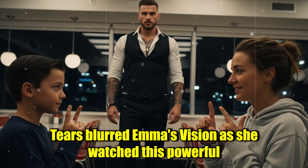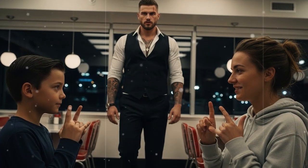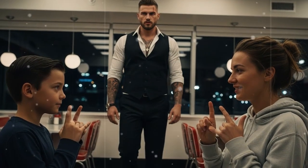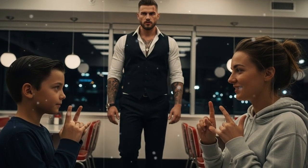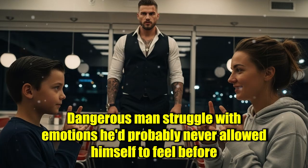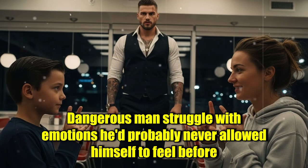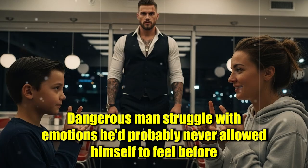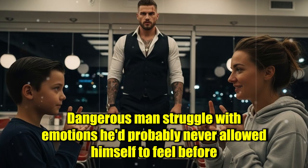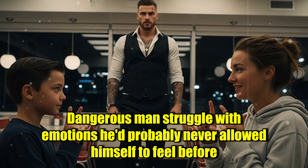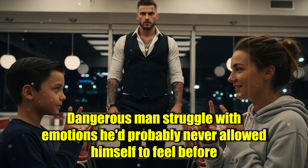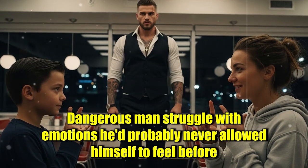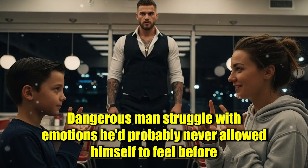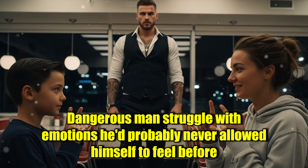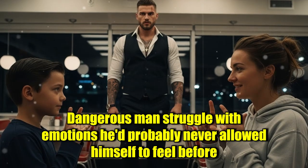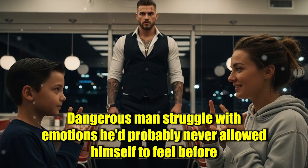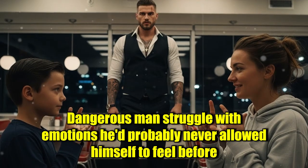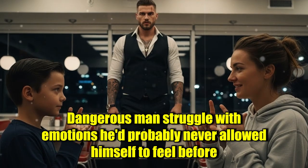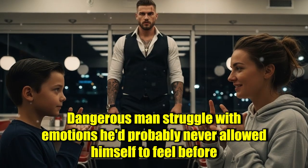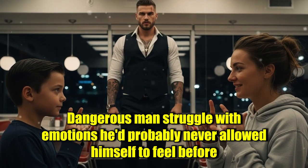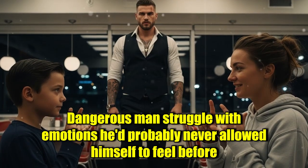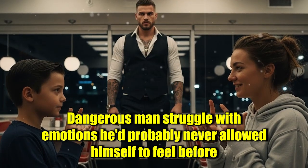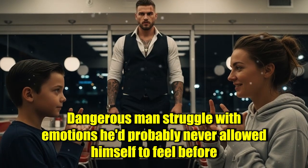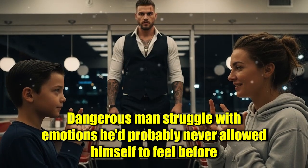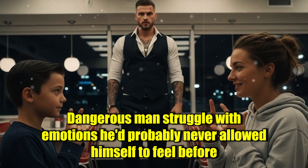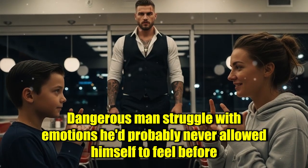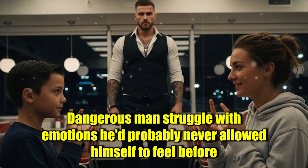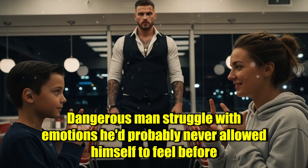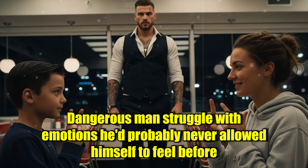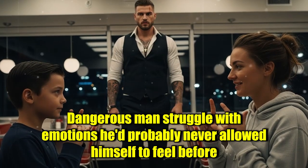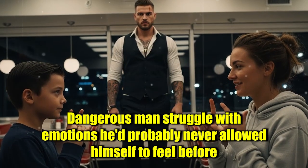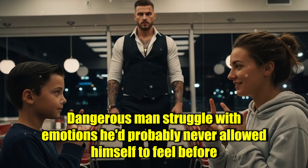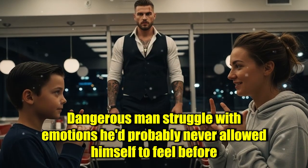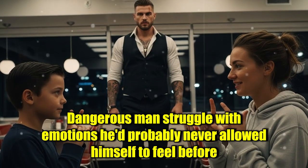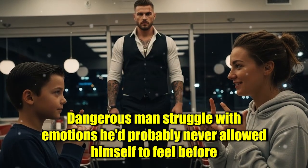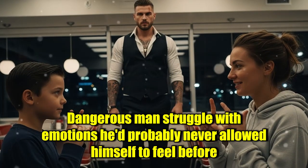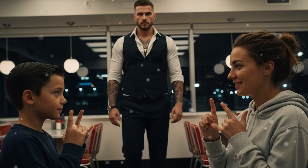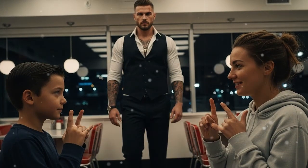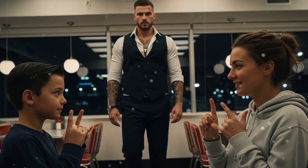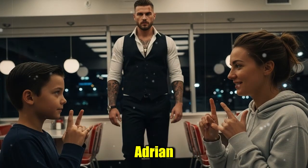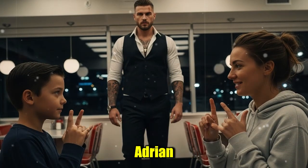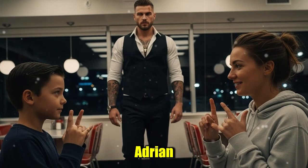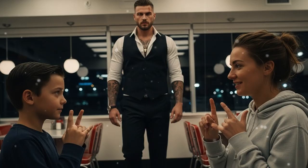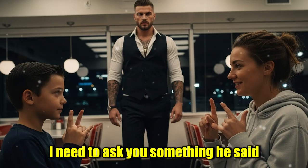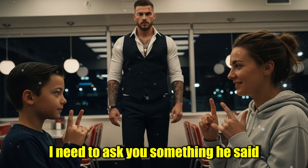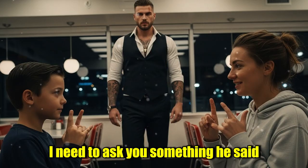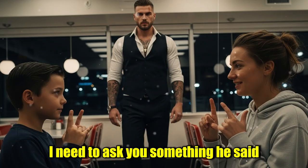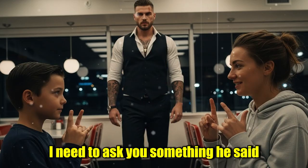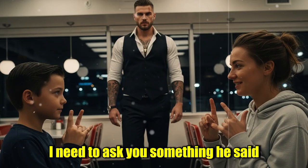powerful, dangerous man struggle with emotions he'd probably never allowed himself to feel before. Adrian, I need to ask you